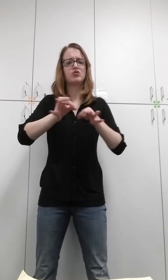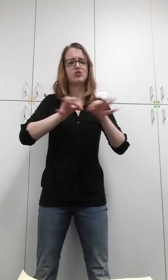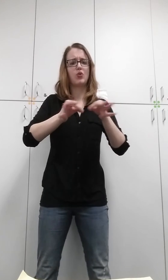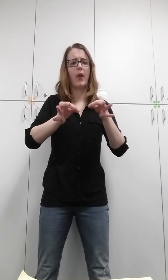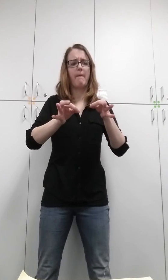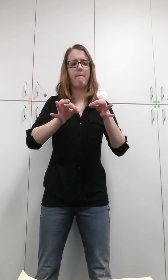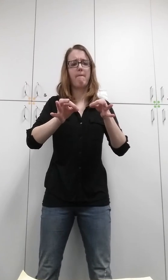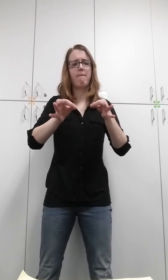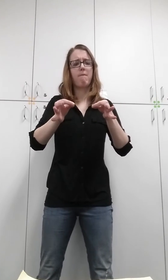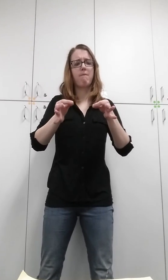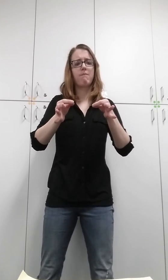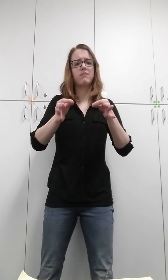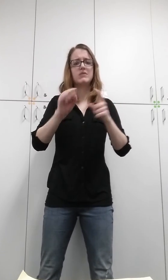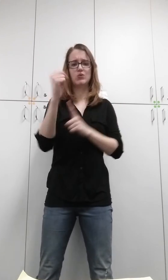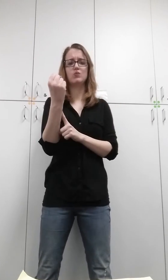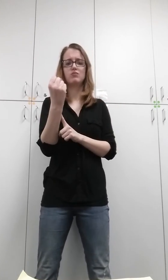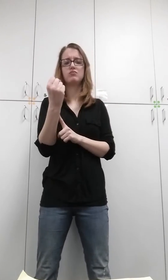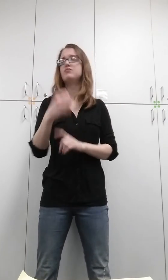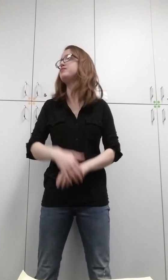and you automatically go like this.